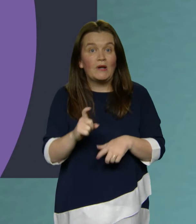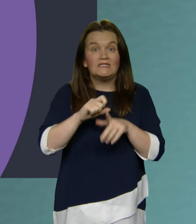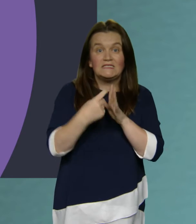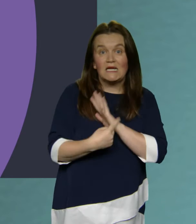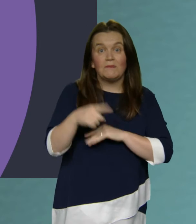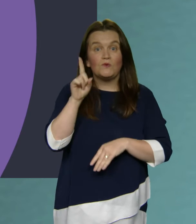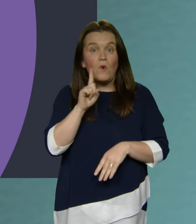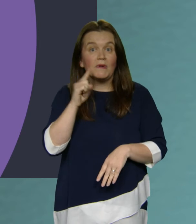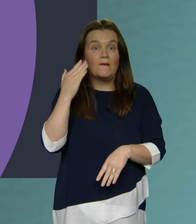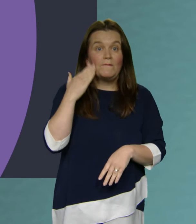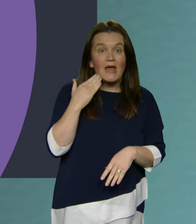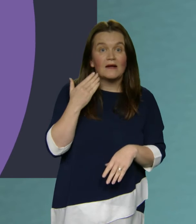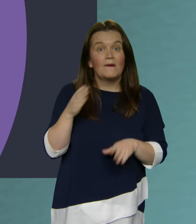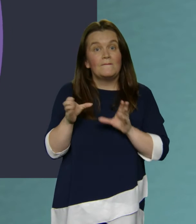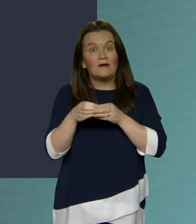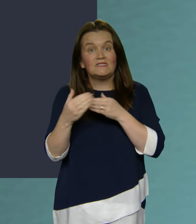people and LGBTI people.